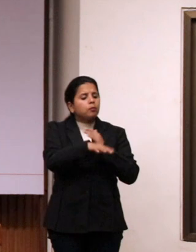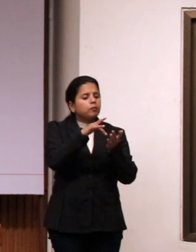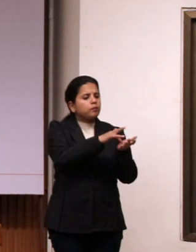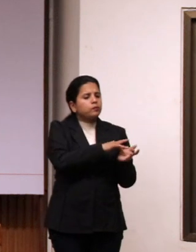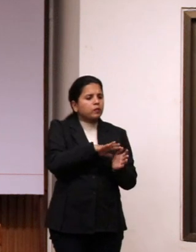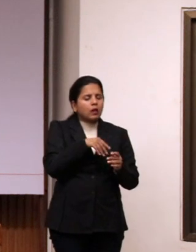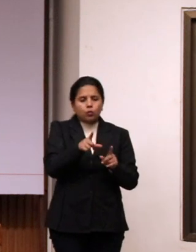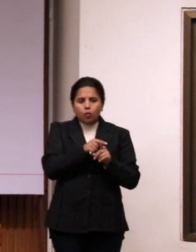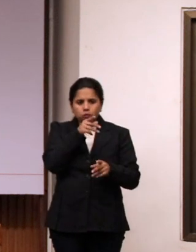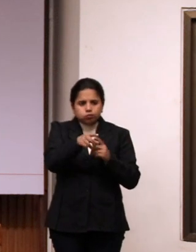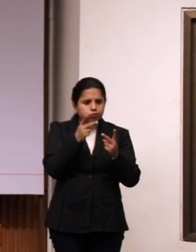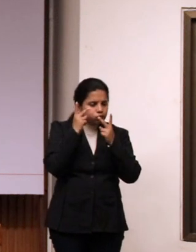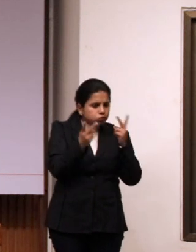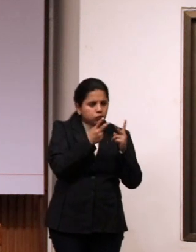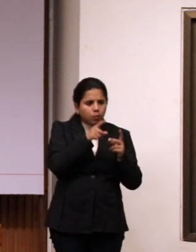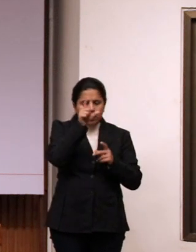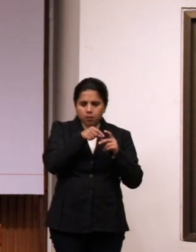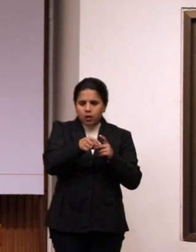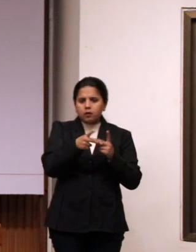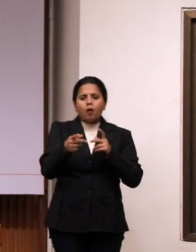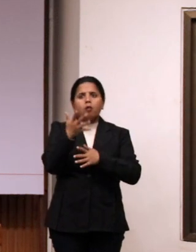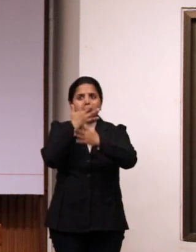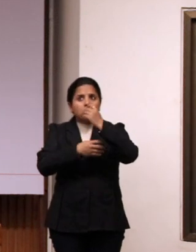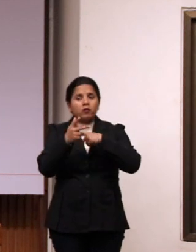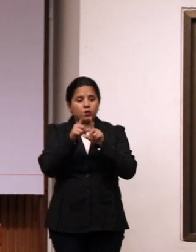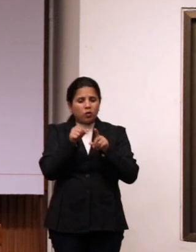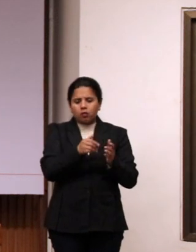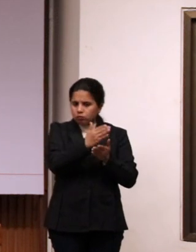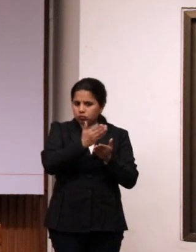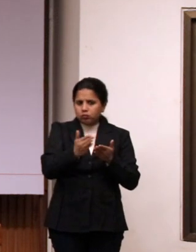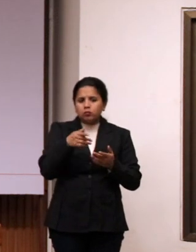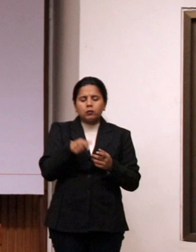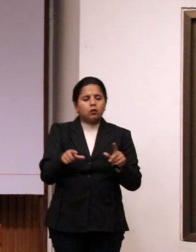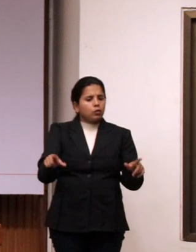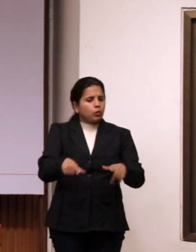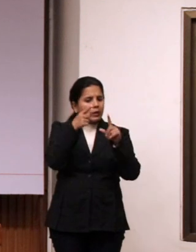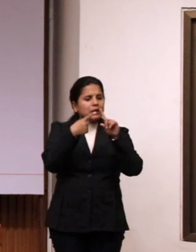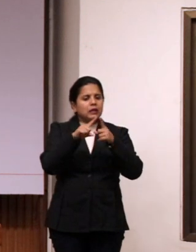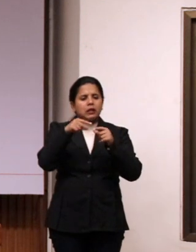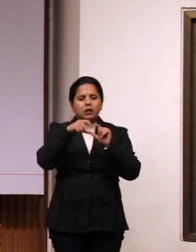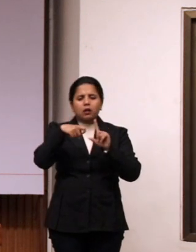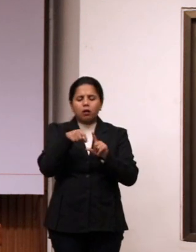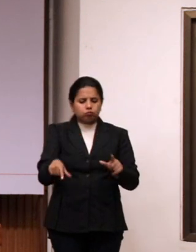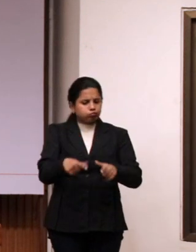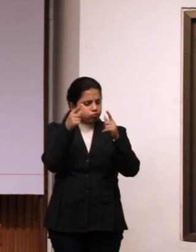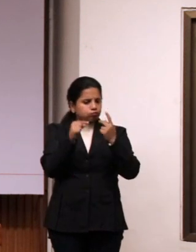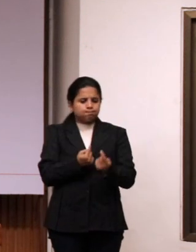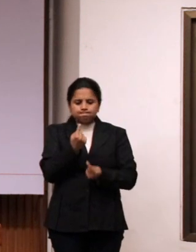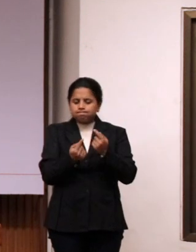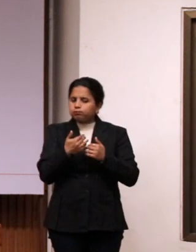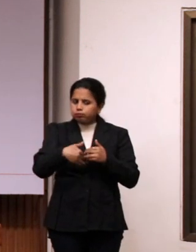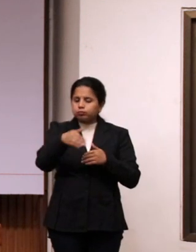clearing is being done, all climbers are being removed and plantation of teak being carried out. So, all the